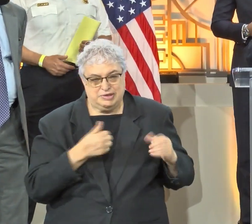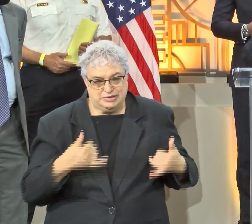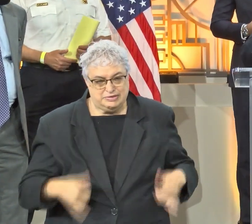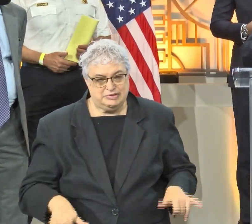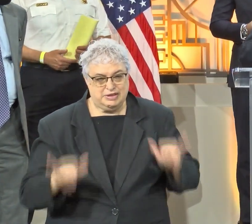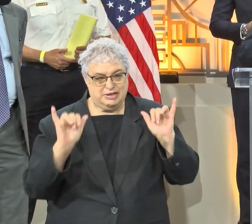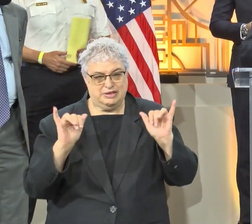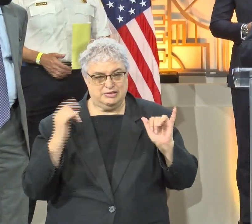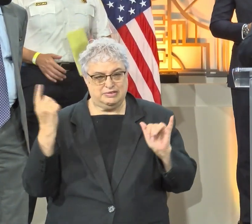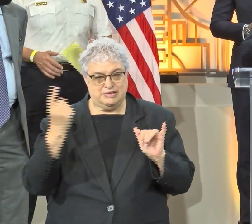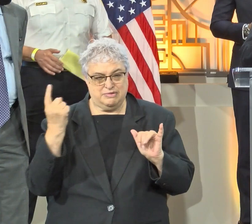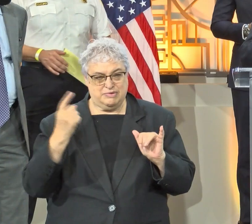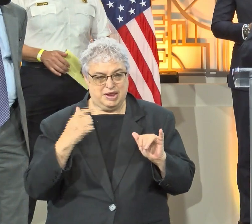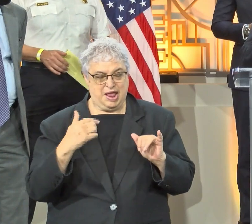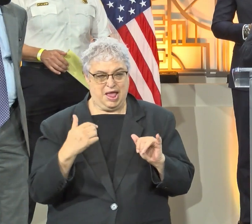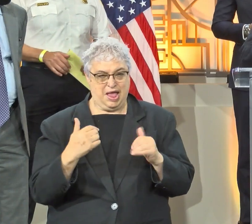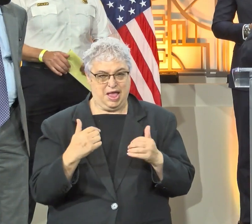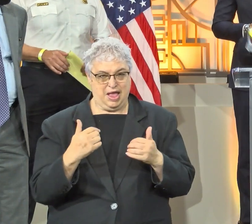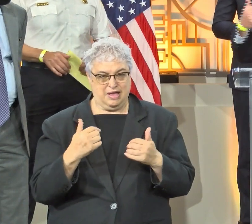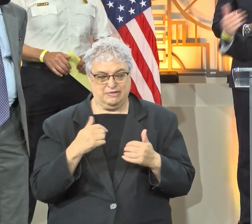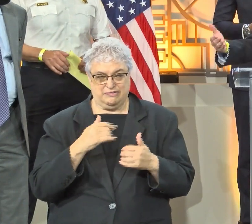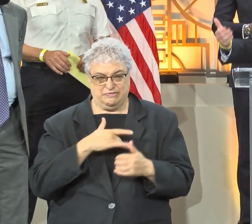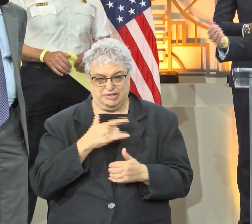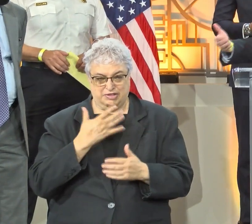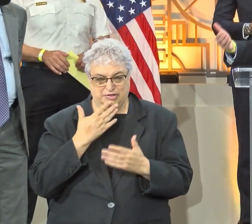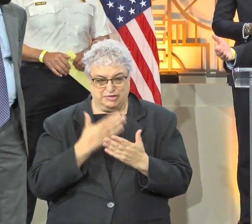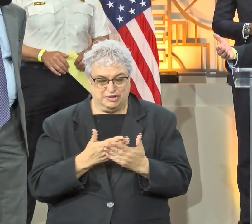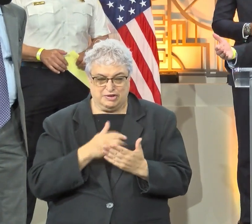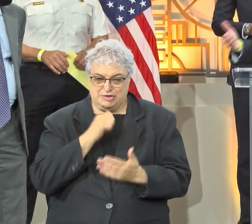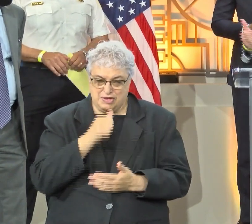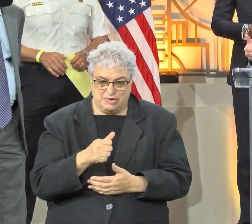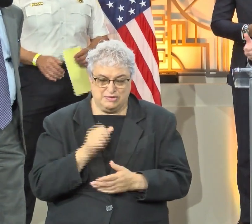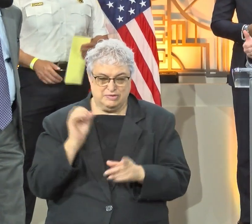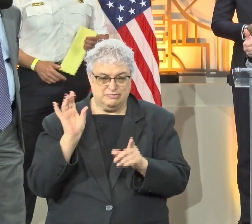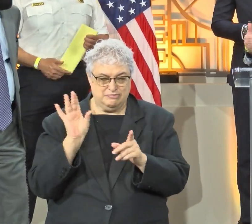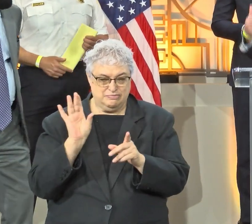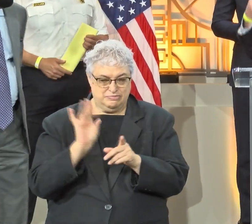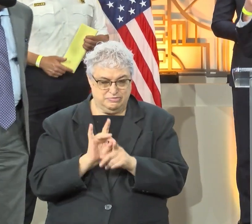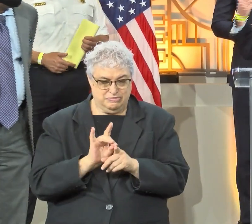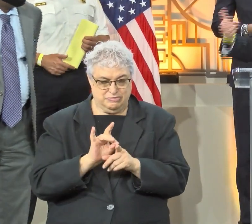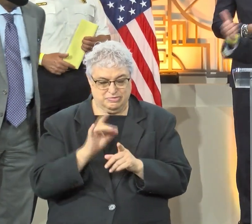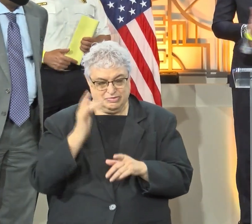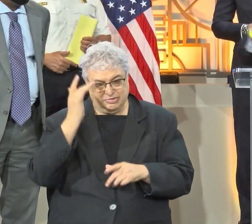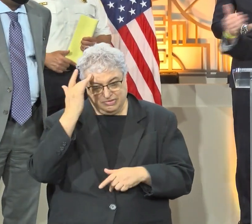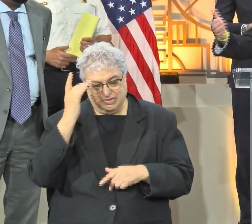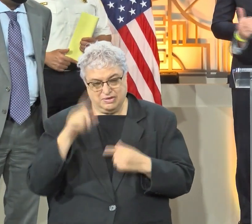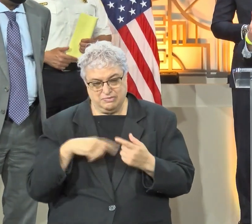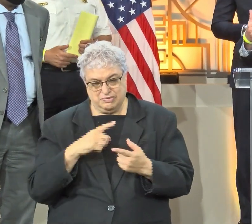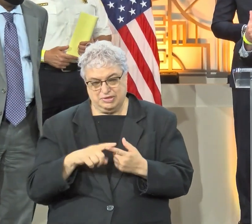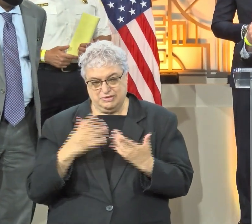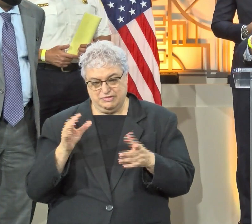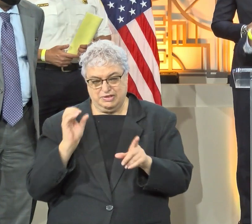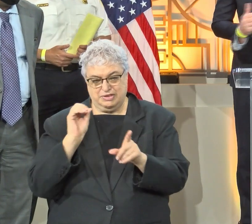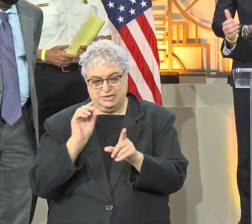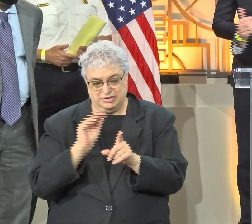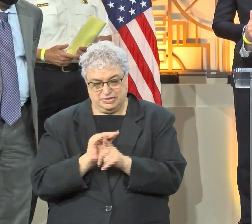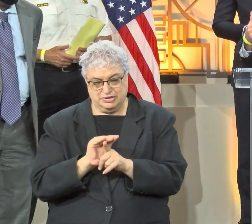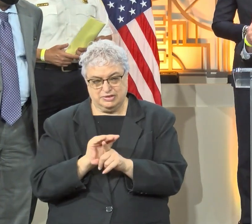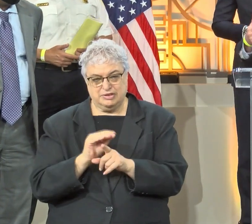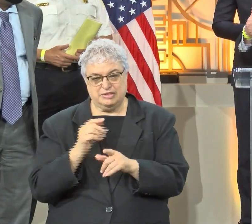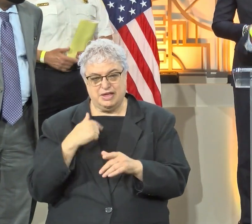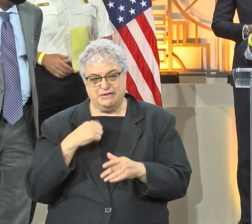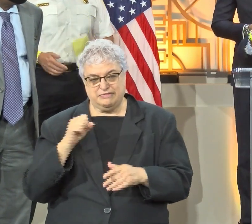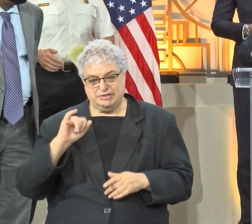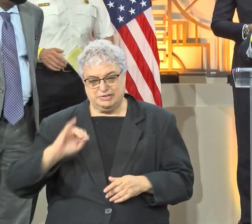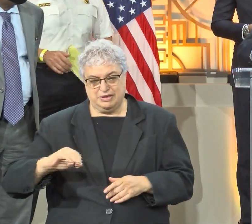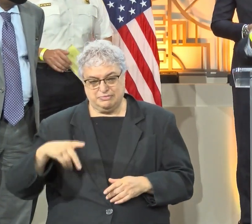is symptomatic and they don't feel good, or they've been exposed to a known case and they go get tested, well, once they know they've been exposed to a known case, or once they develop